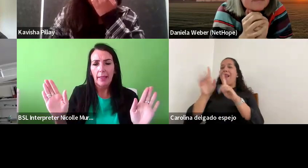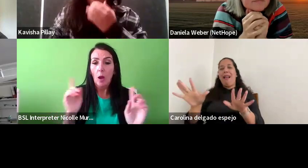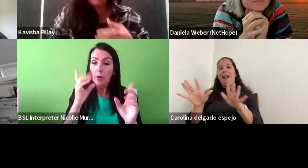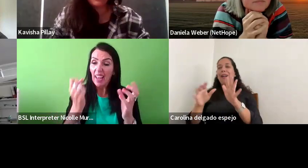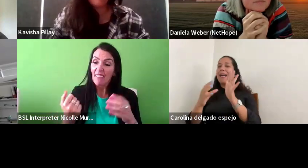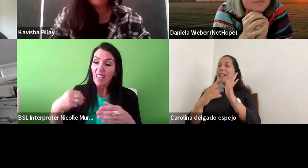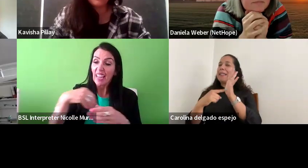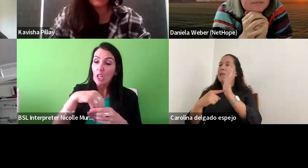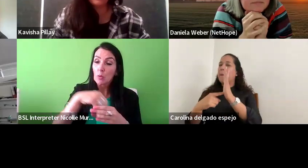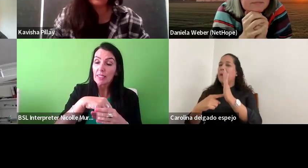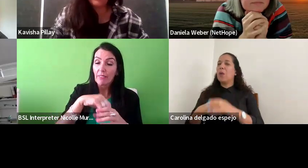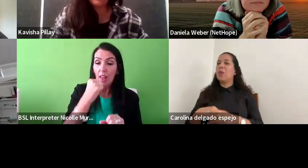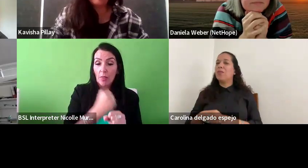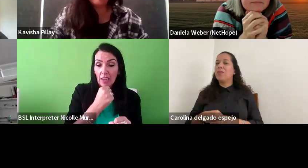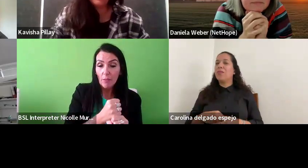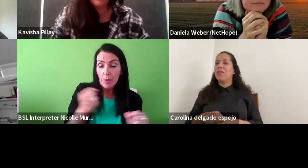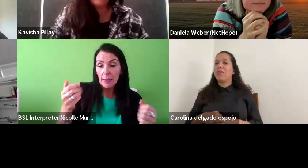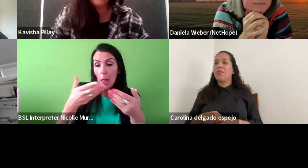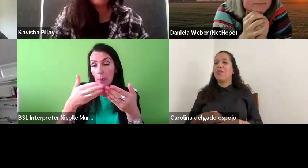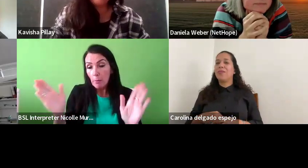inclusivity between the government, the public, and